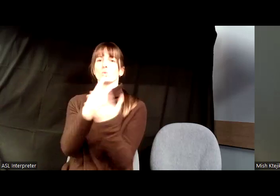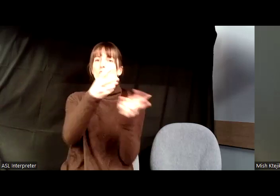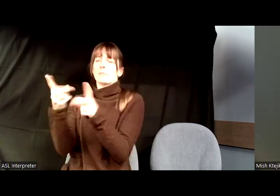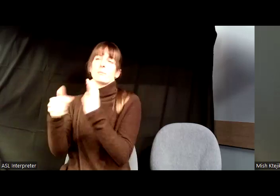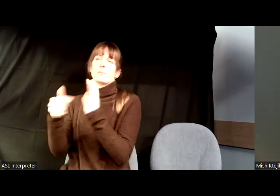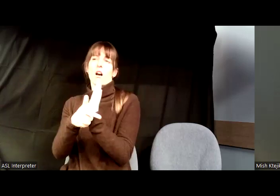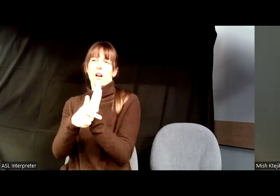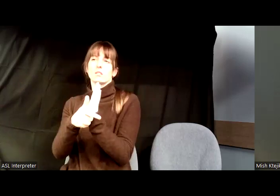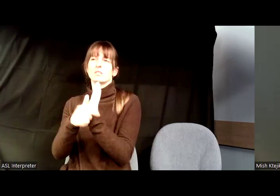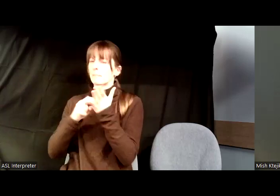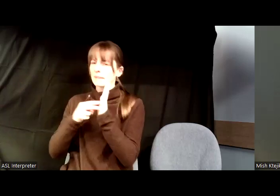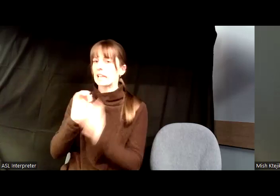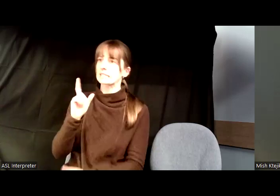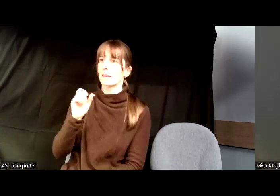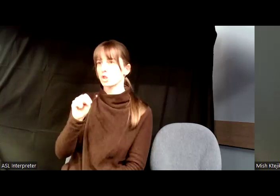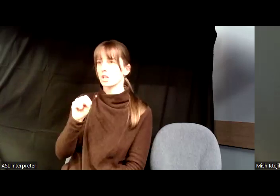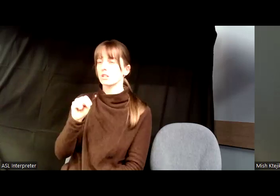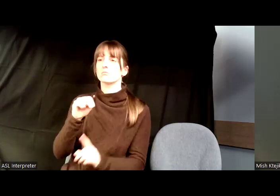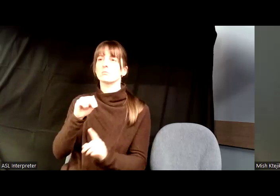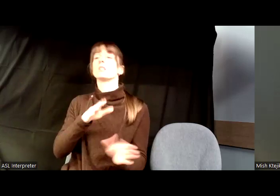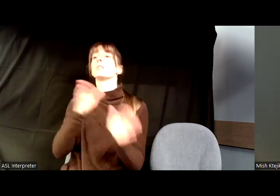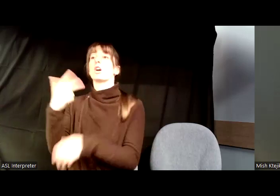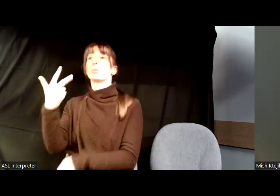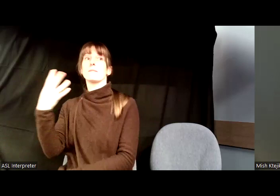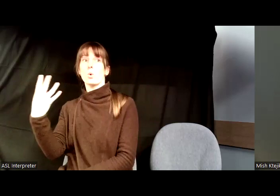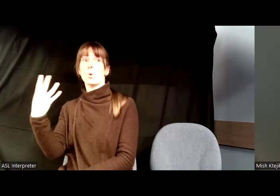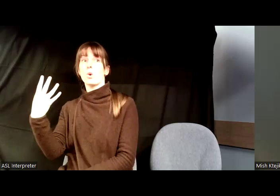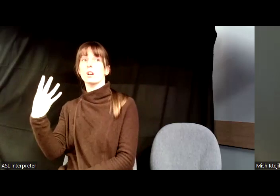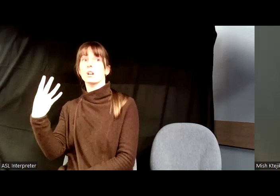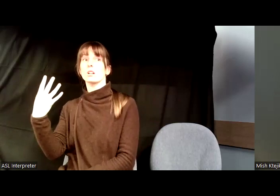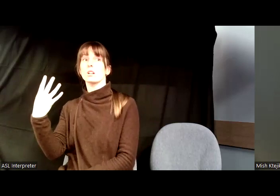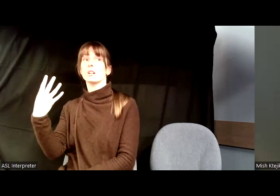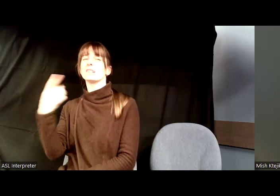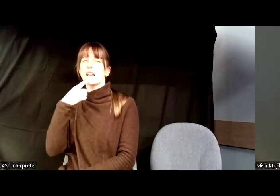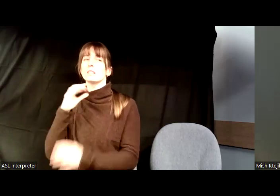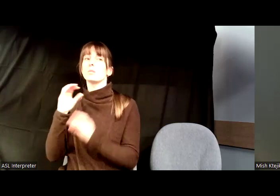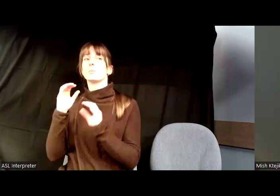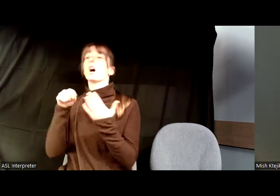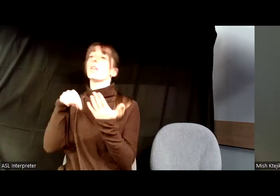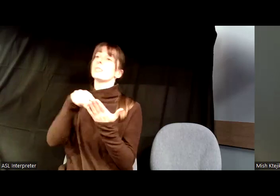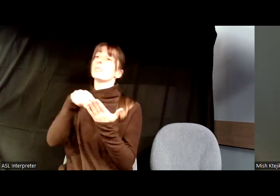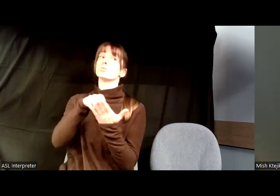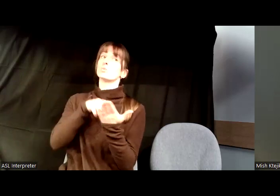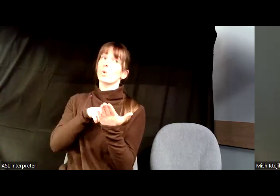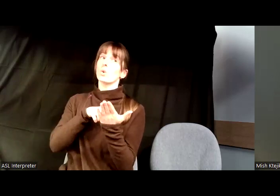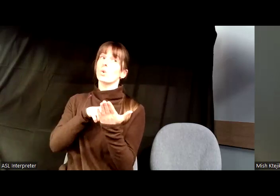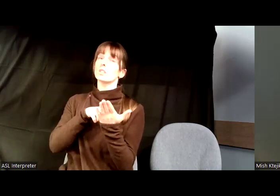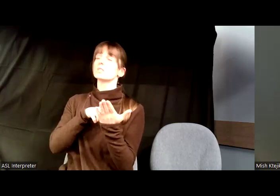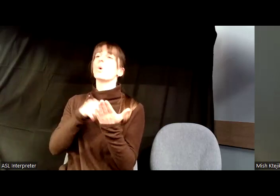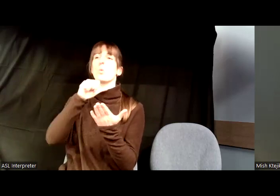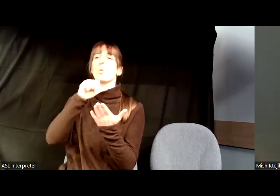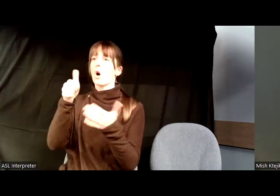4 are nothing in these rules are meant to conflict with or supersede federal